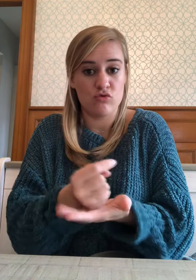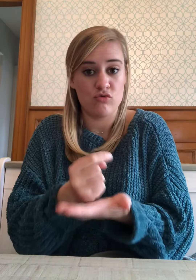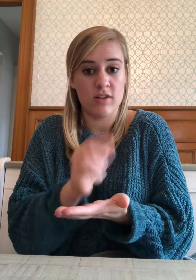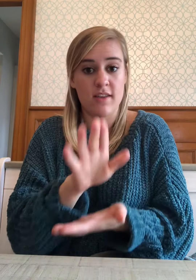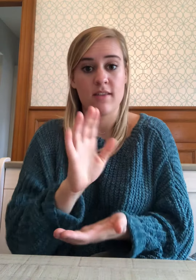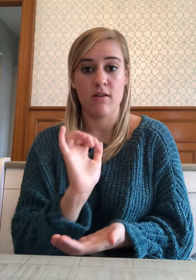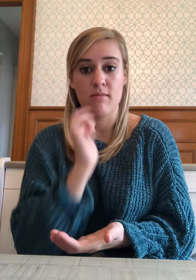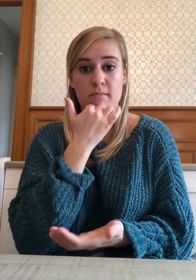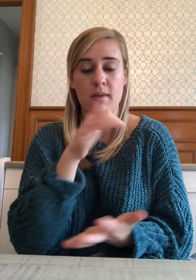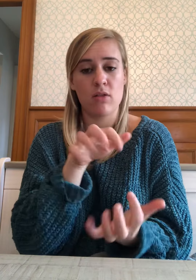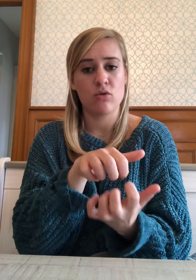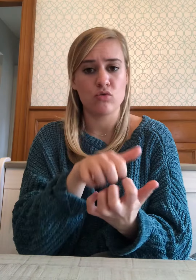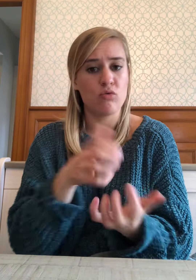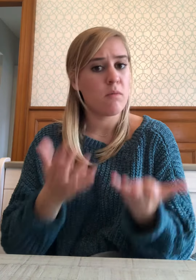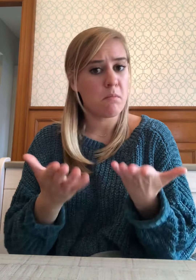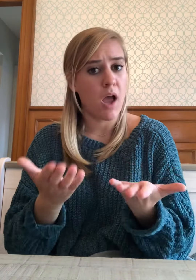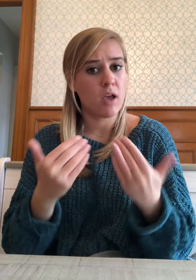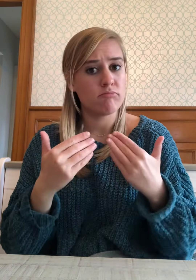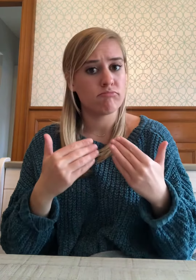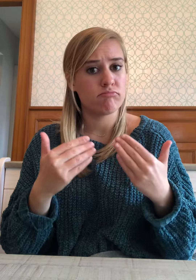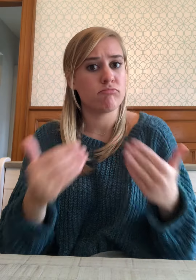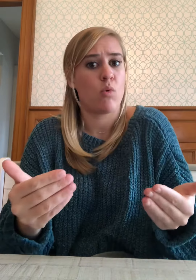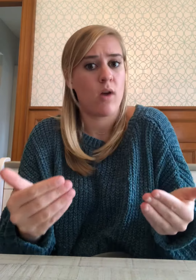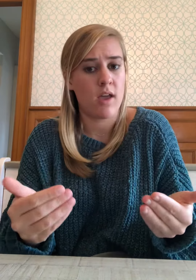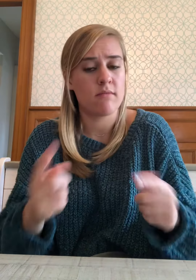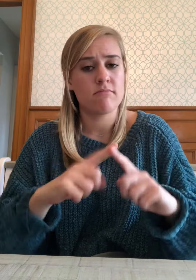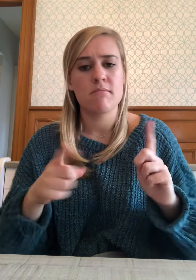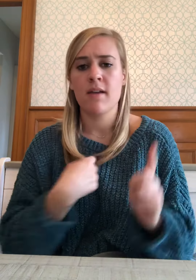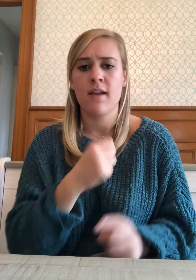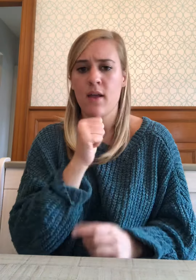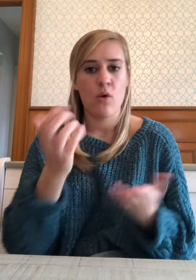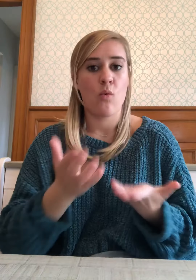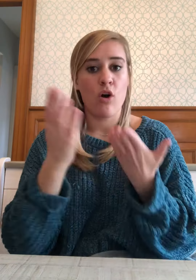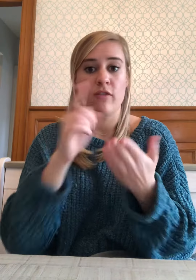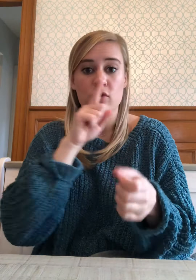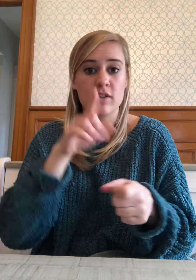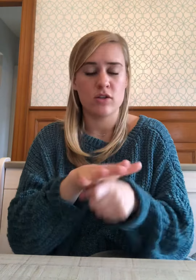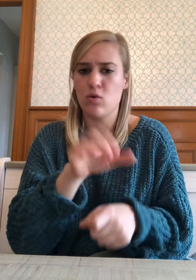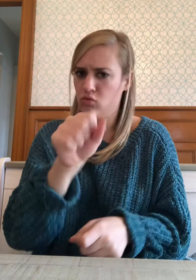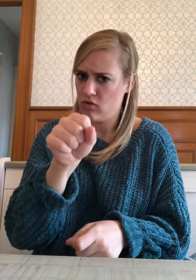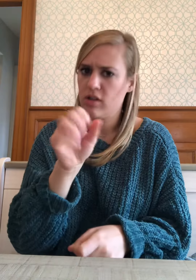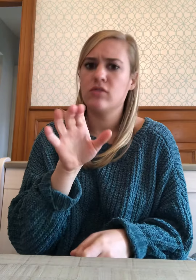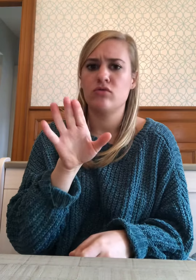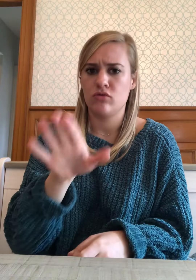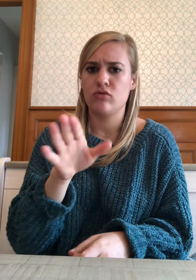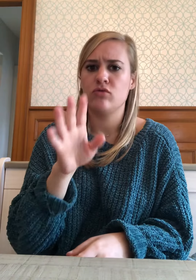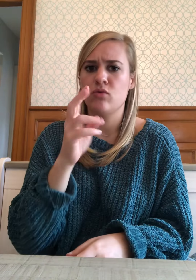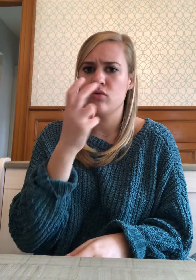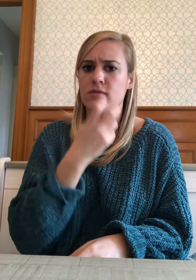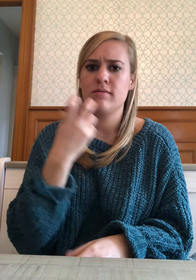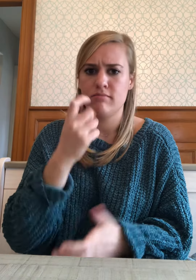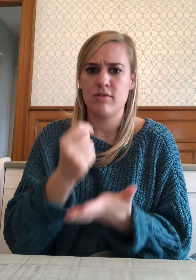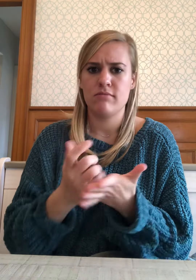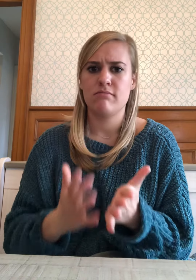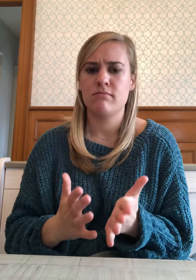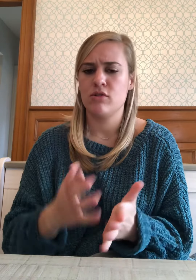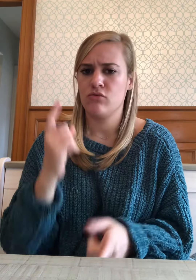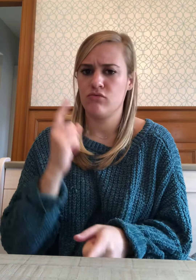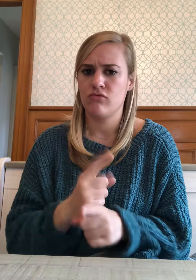don't offer guarantees that, okay, yes, your speech pathologist is right, I'll fix